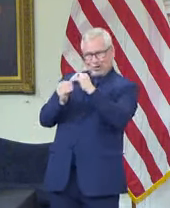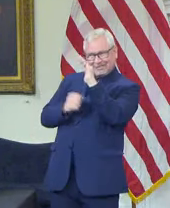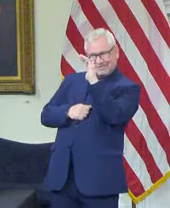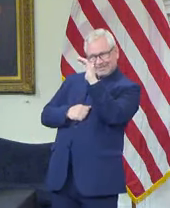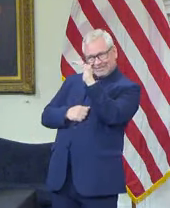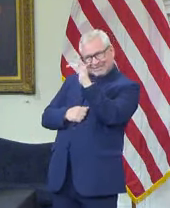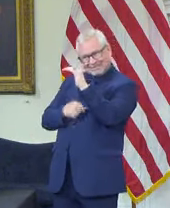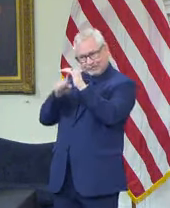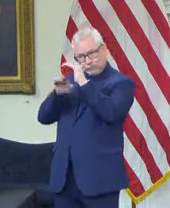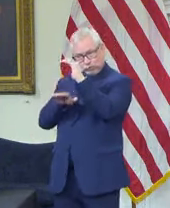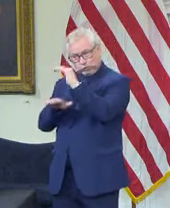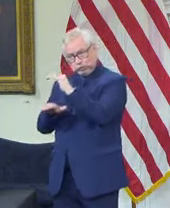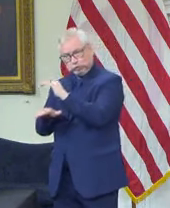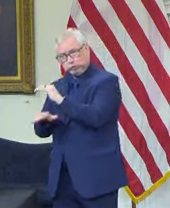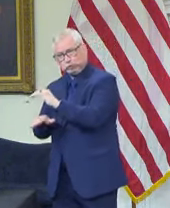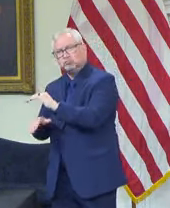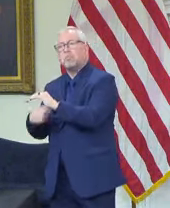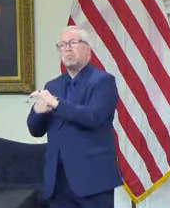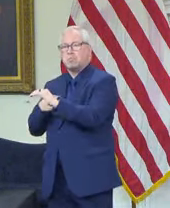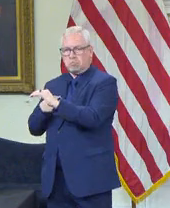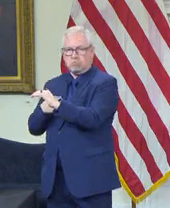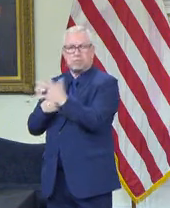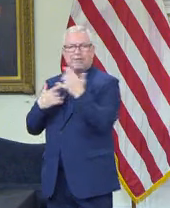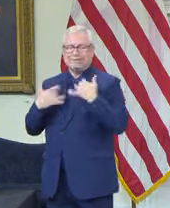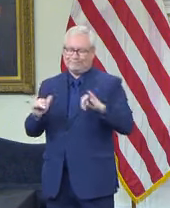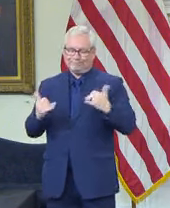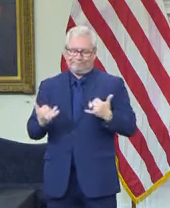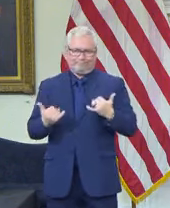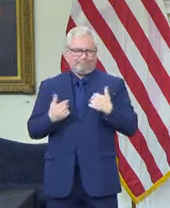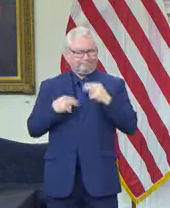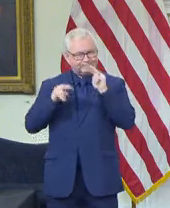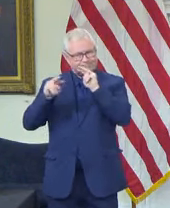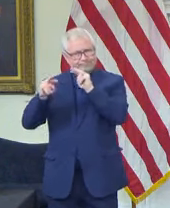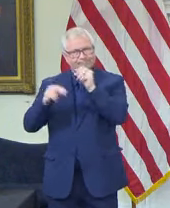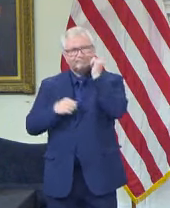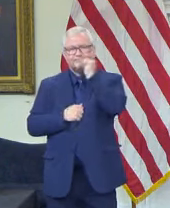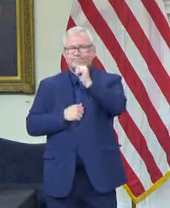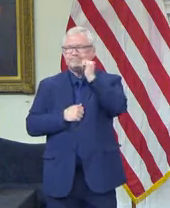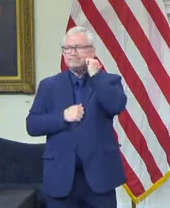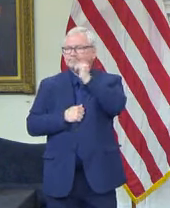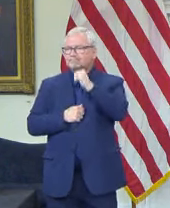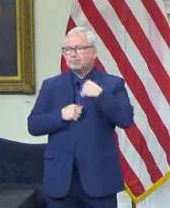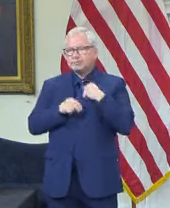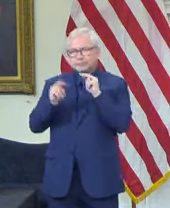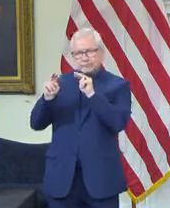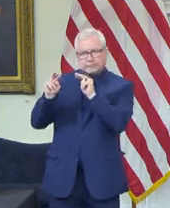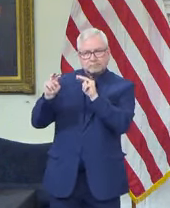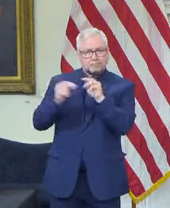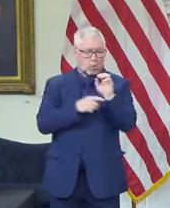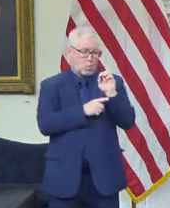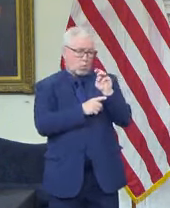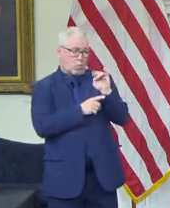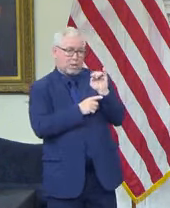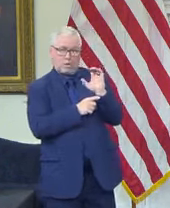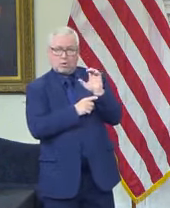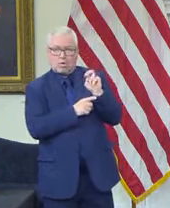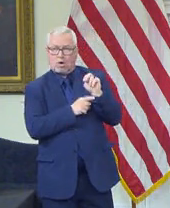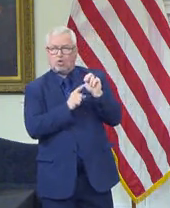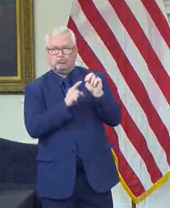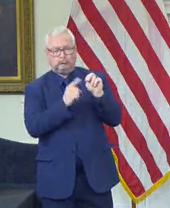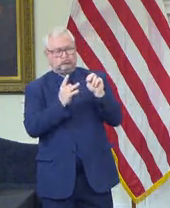combat this surge. This Omicron variant is 4 to 5 times more transmissible than